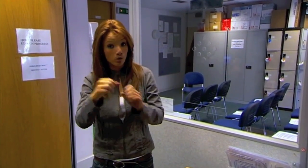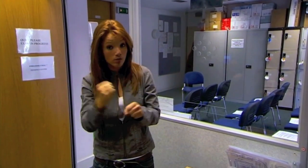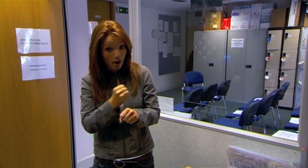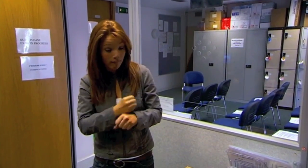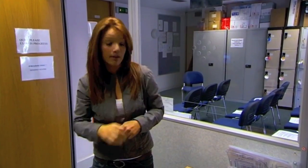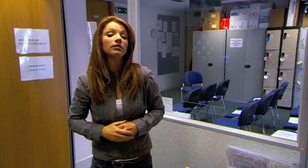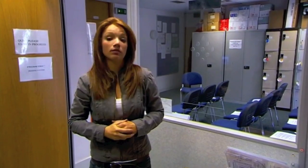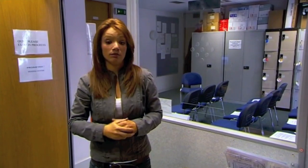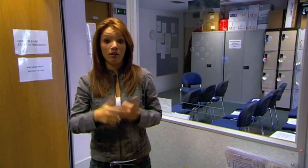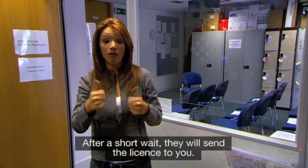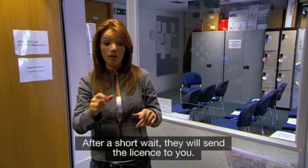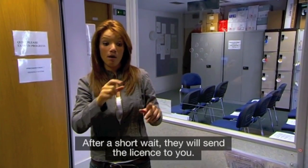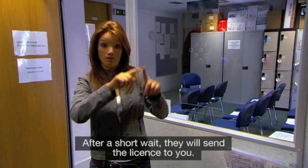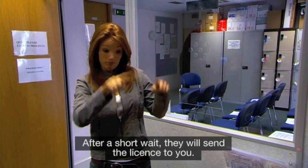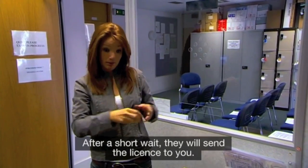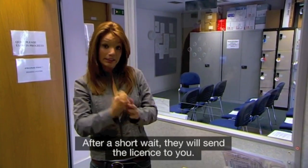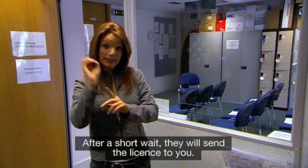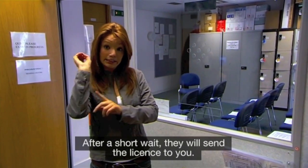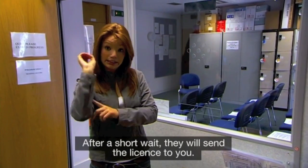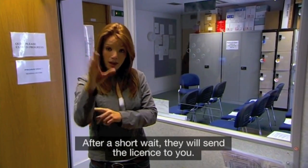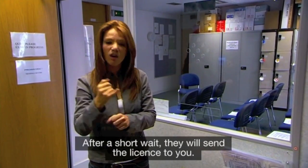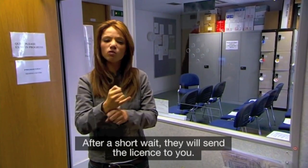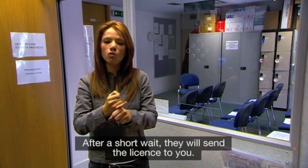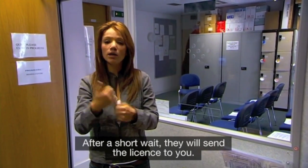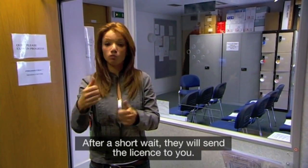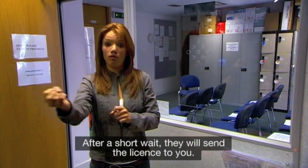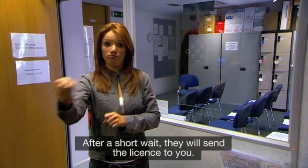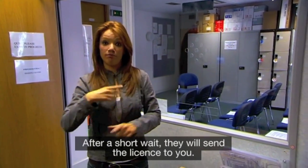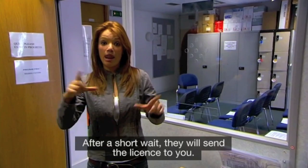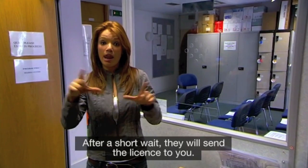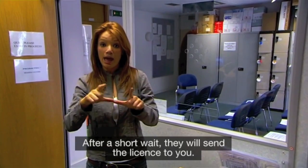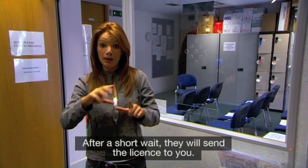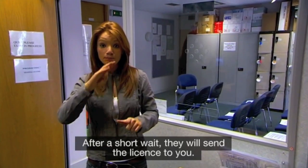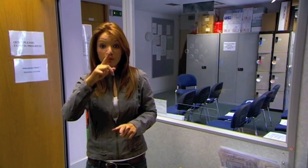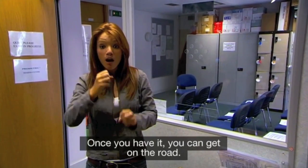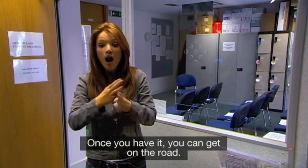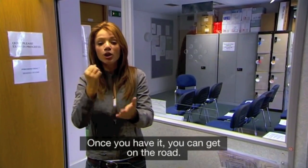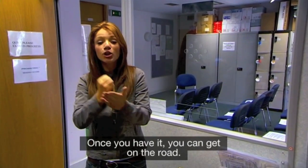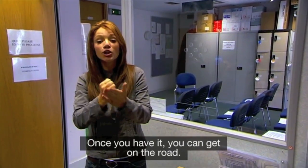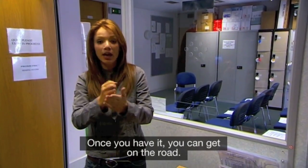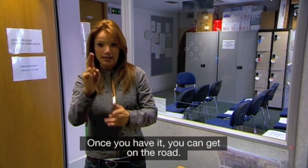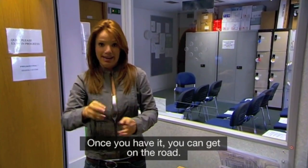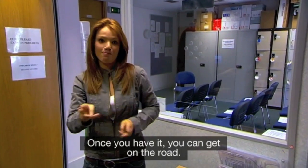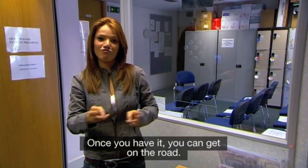After a short wait, they will send the licence to you. Once you have it, you can get on the